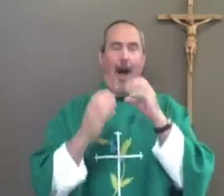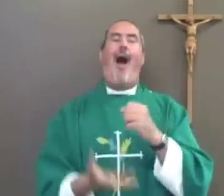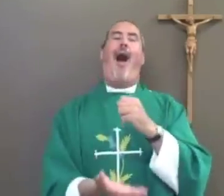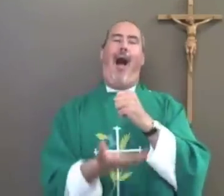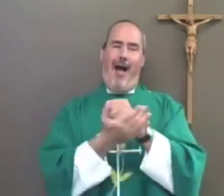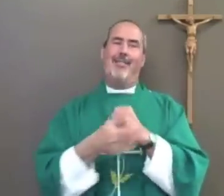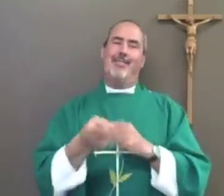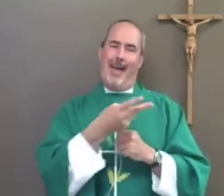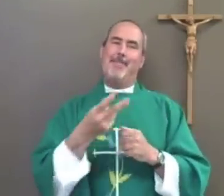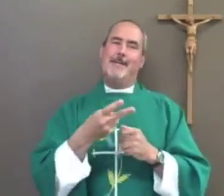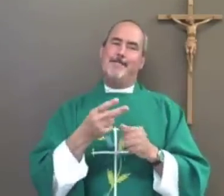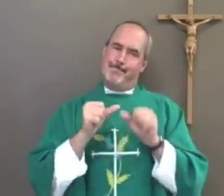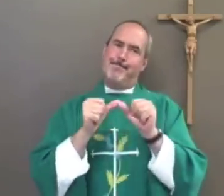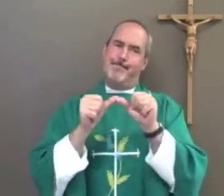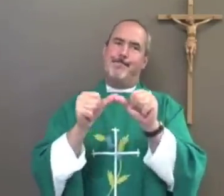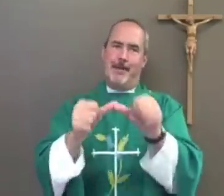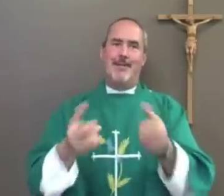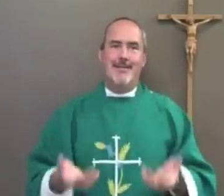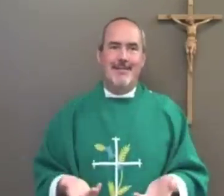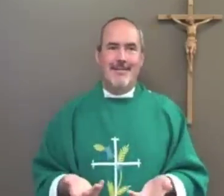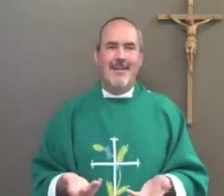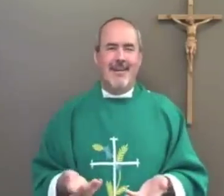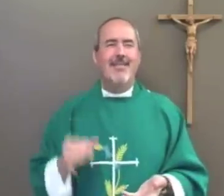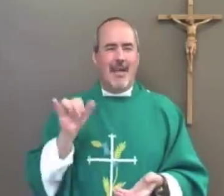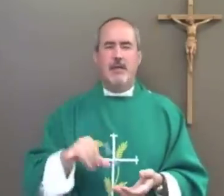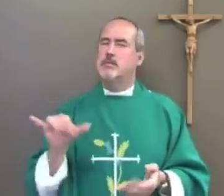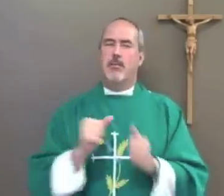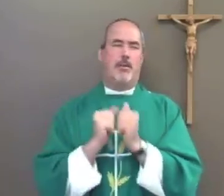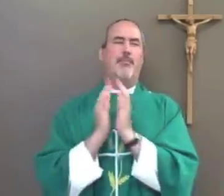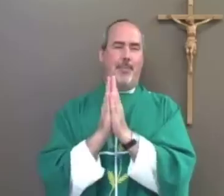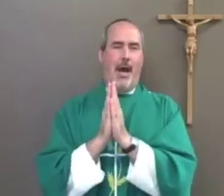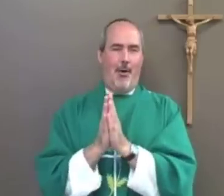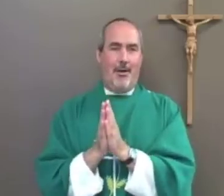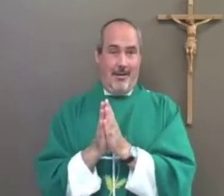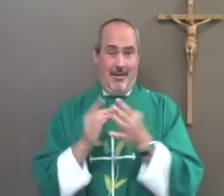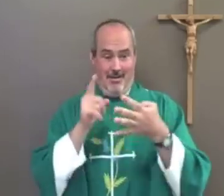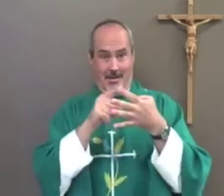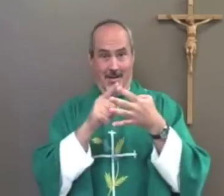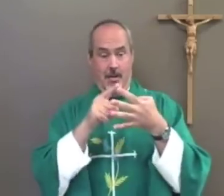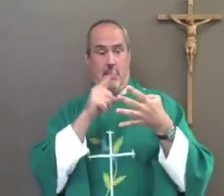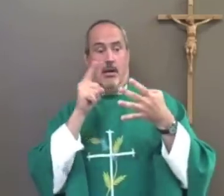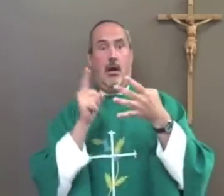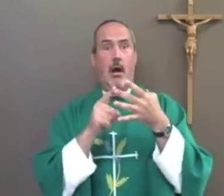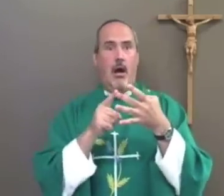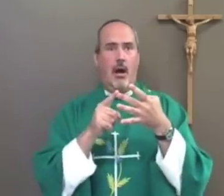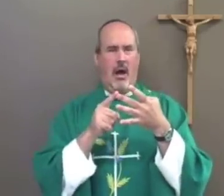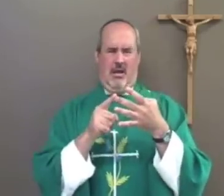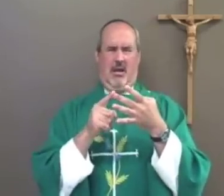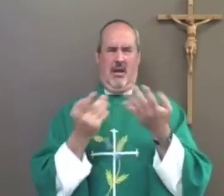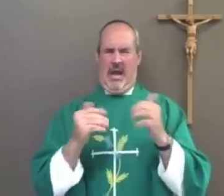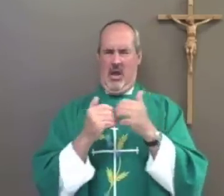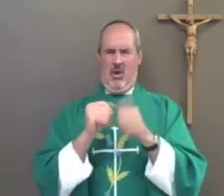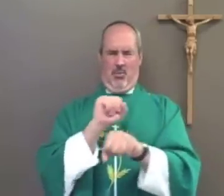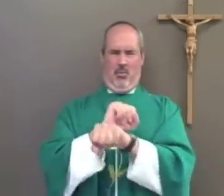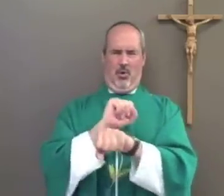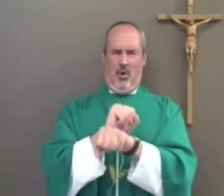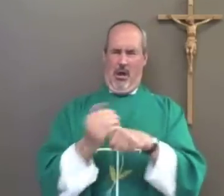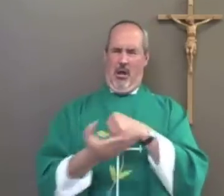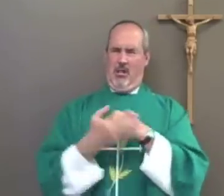when they communicate, they solve those issues and the marriage can continue. So we need to do that in our prayer with God.